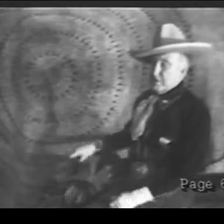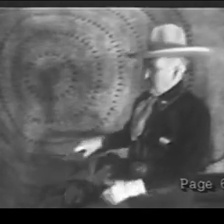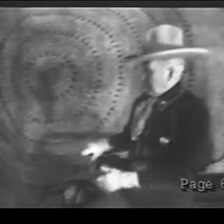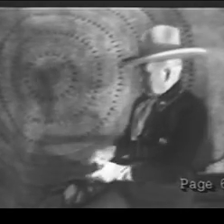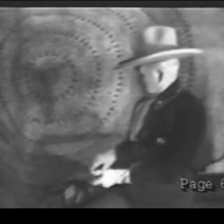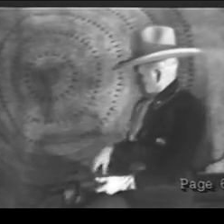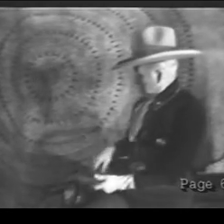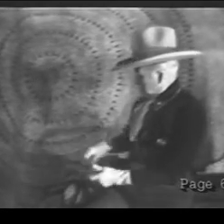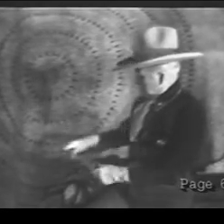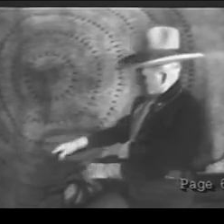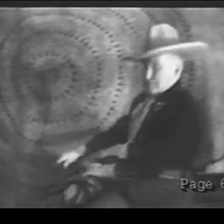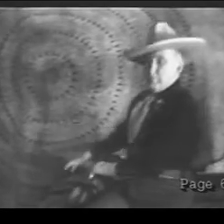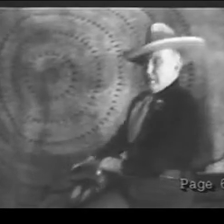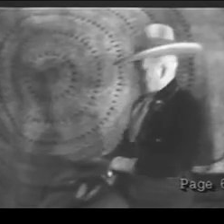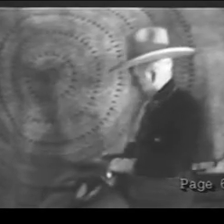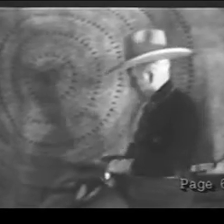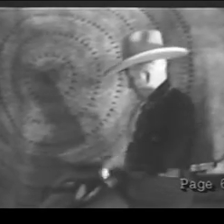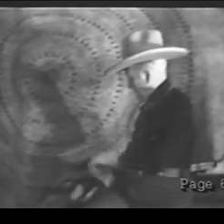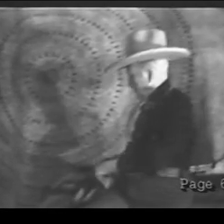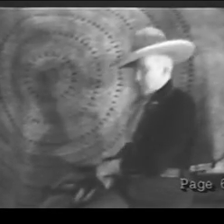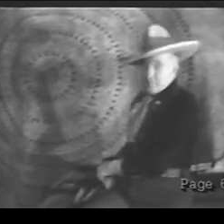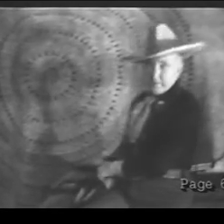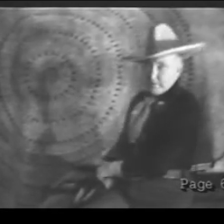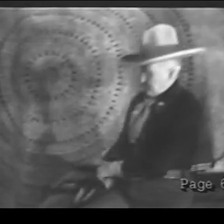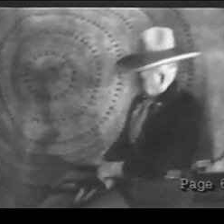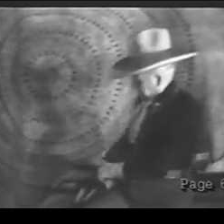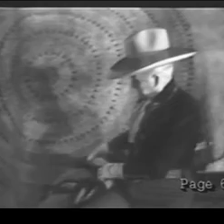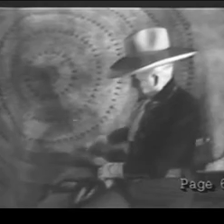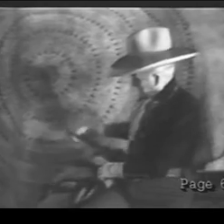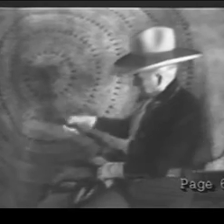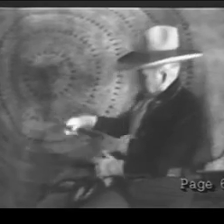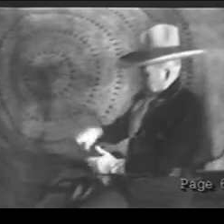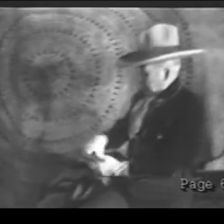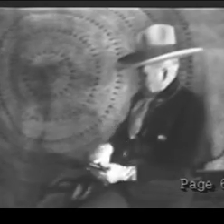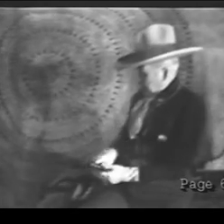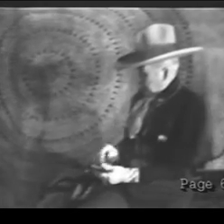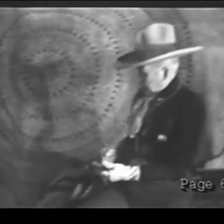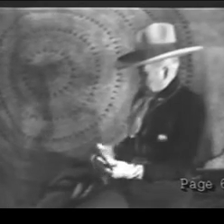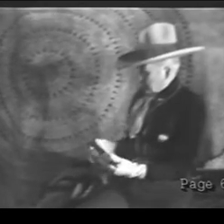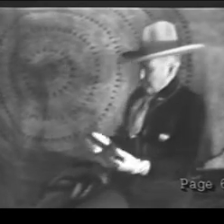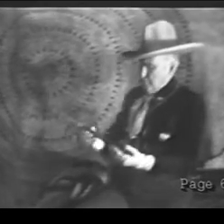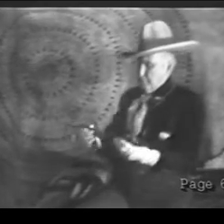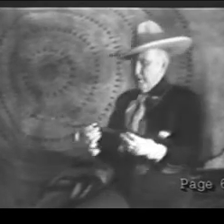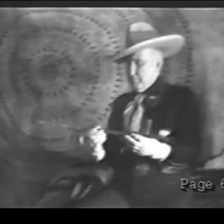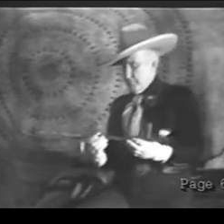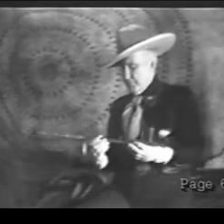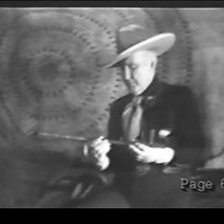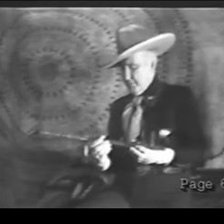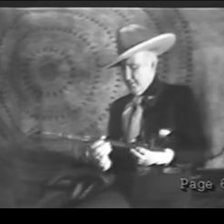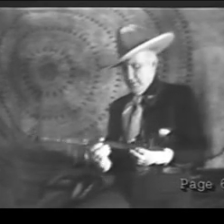there and they'll smoke. They'll smoke with pipes. Now, I've got a couple of pipes here. Here's this type of pipe